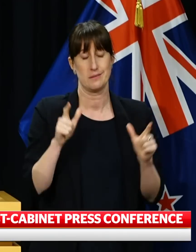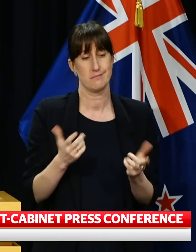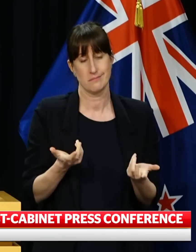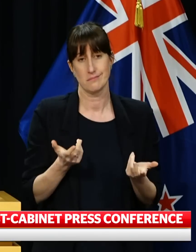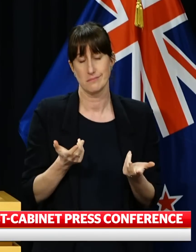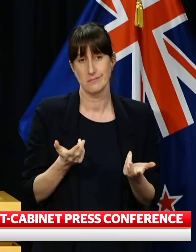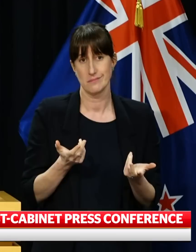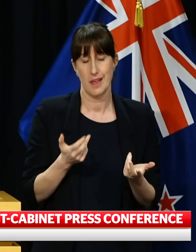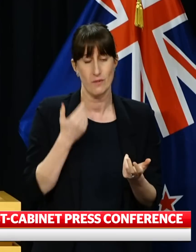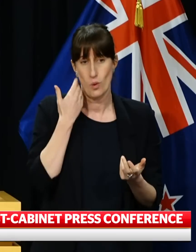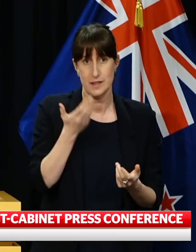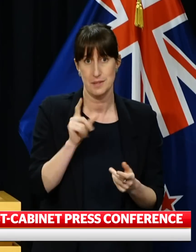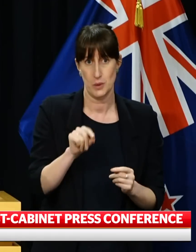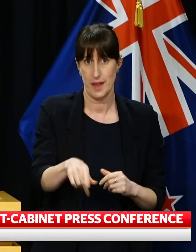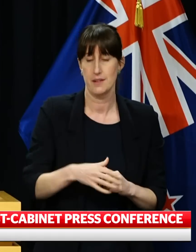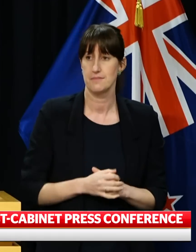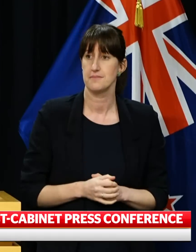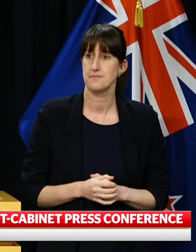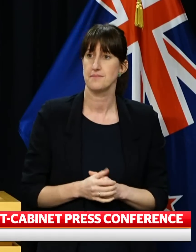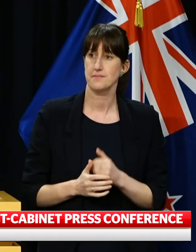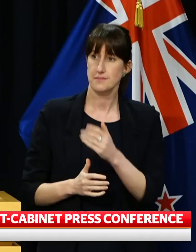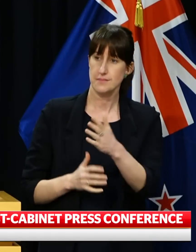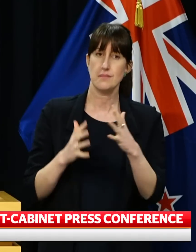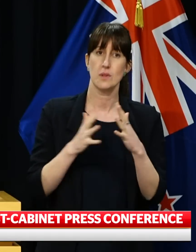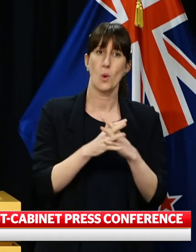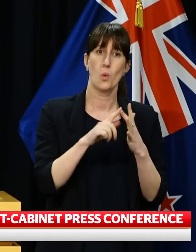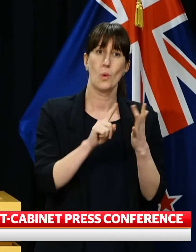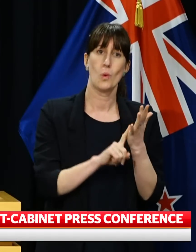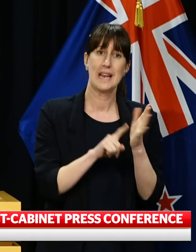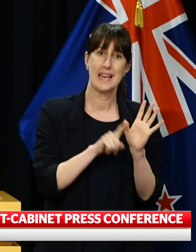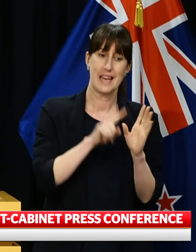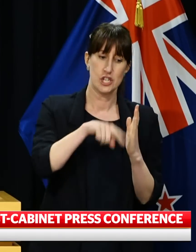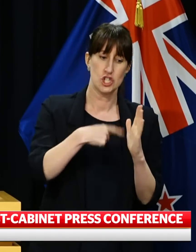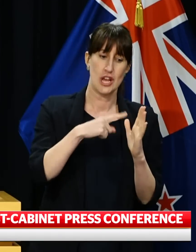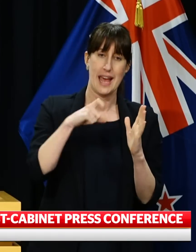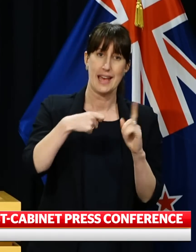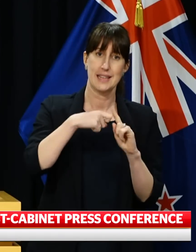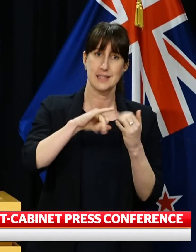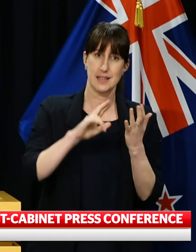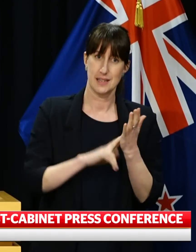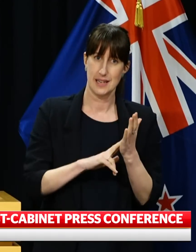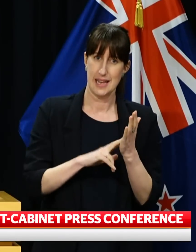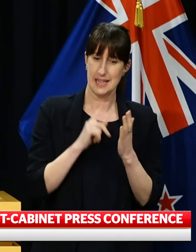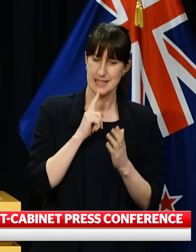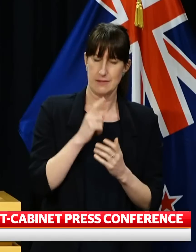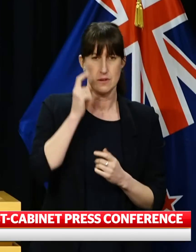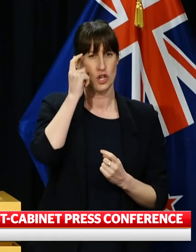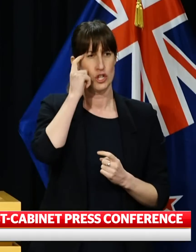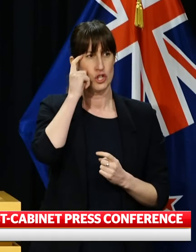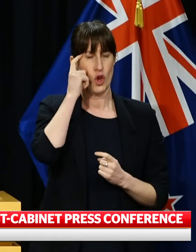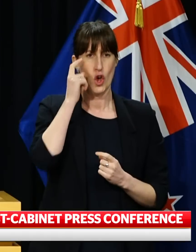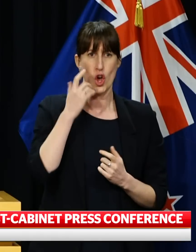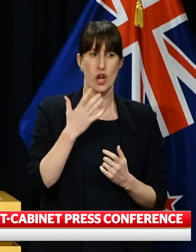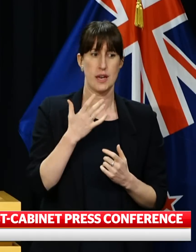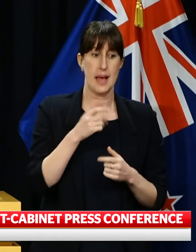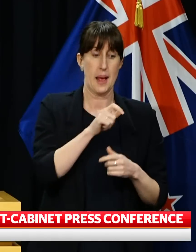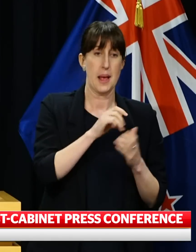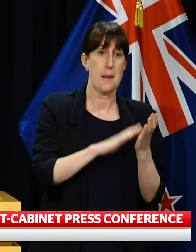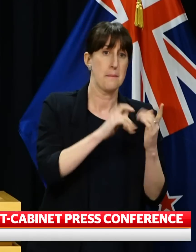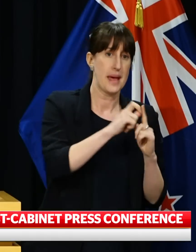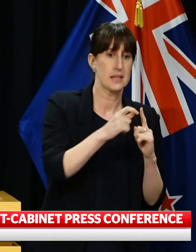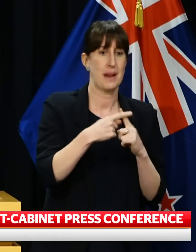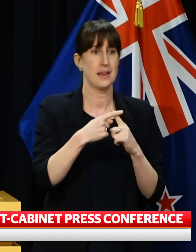Willie Jackson's comments last week? And he did say that he was going to speak to you about it, that he's concerned about, MPs and candidates, particularly